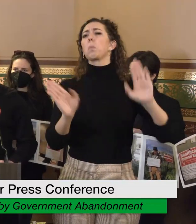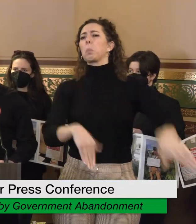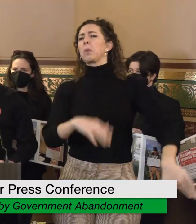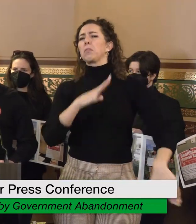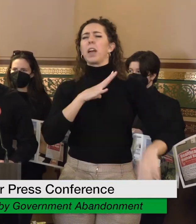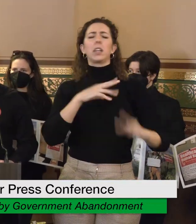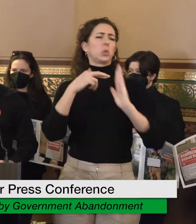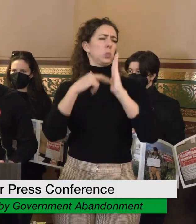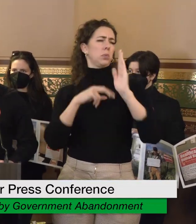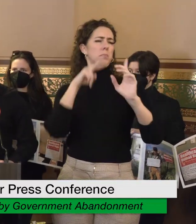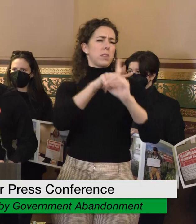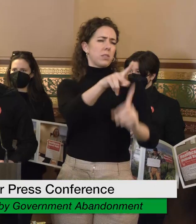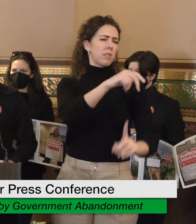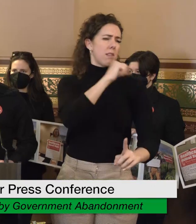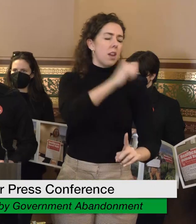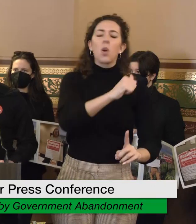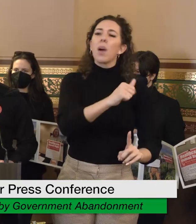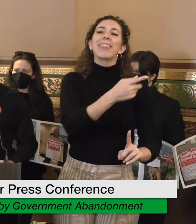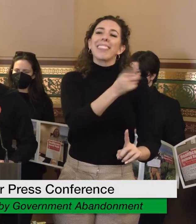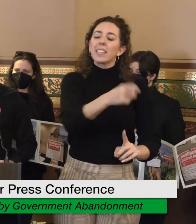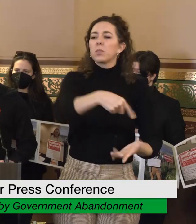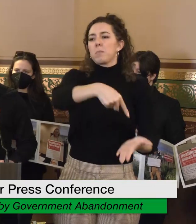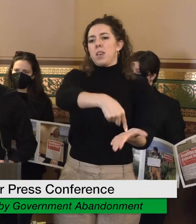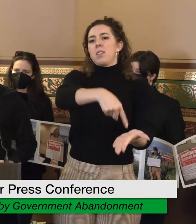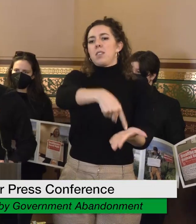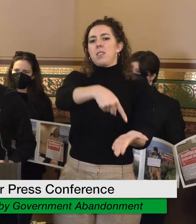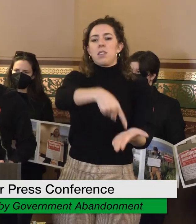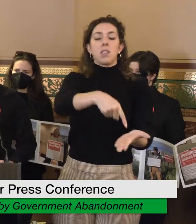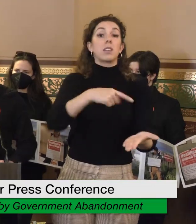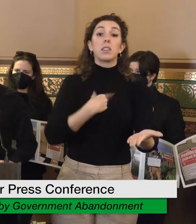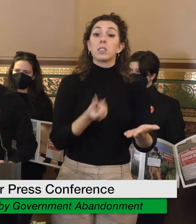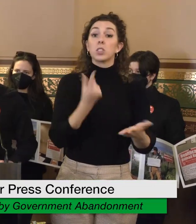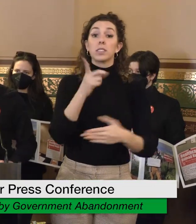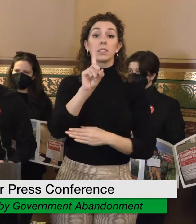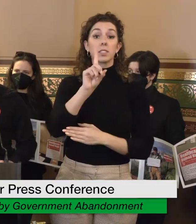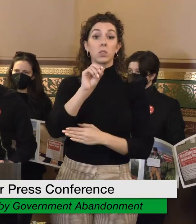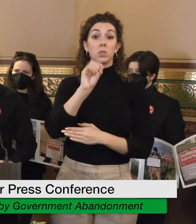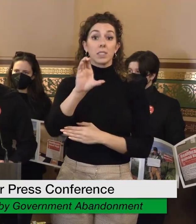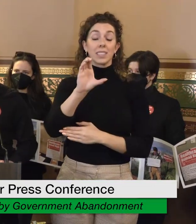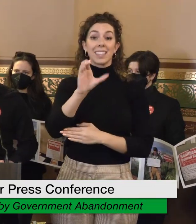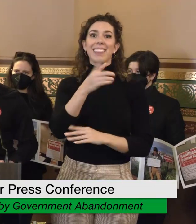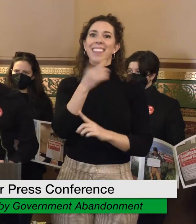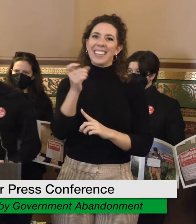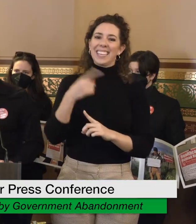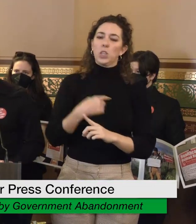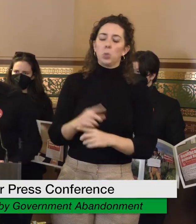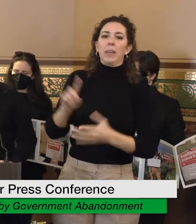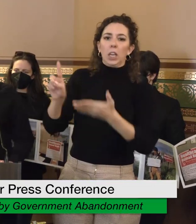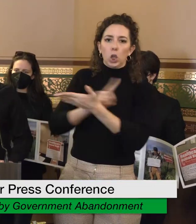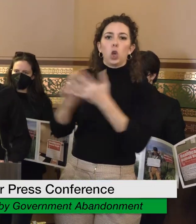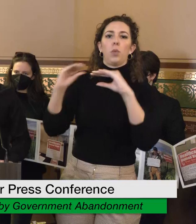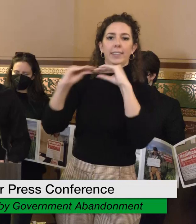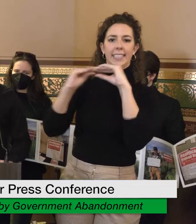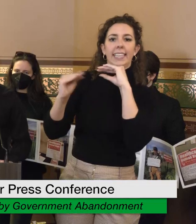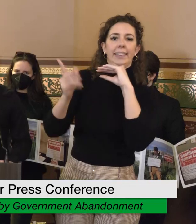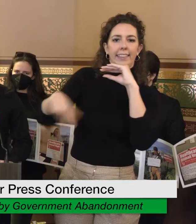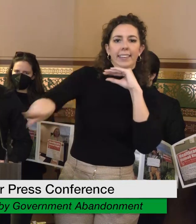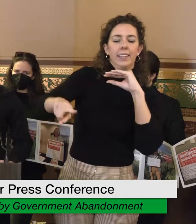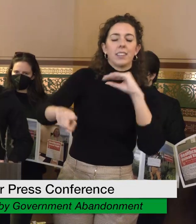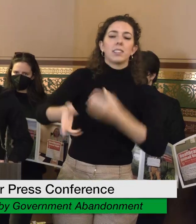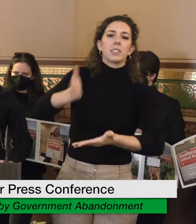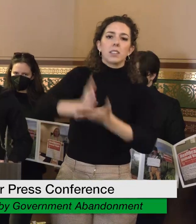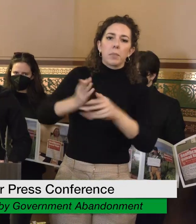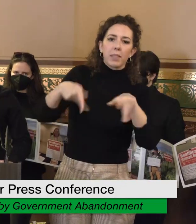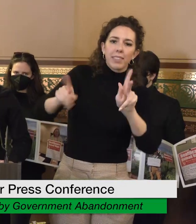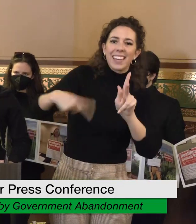to make them pay. The entire Department of Corrections needs to be corrected. We need to stop